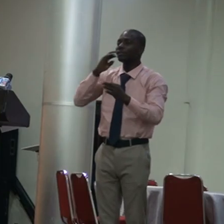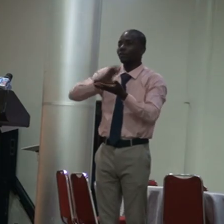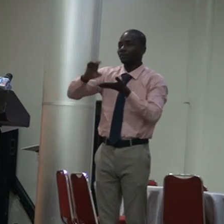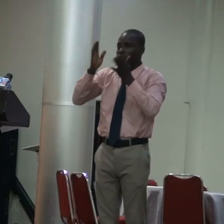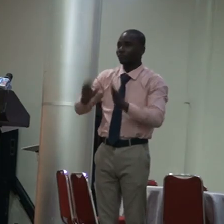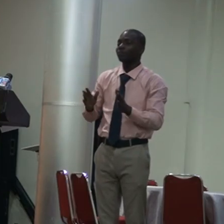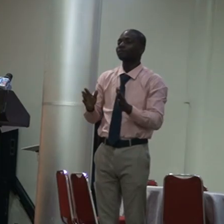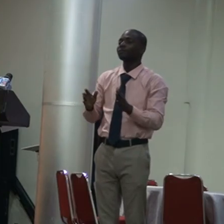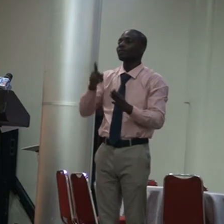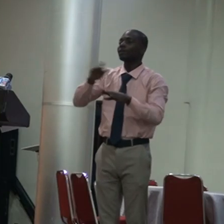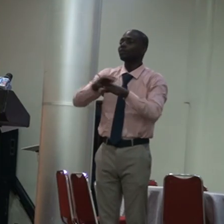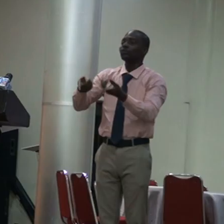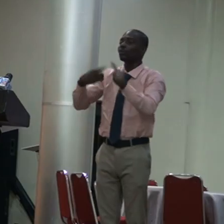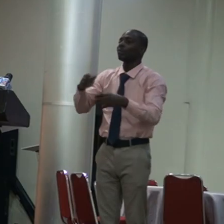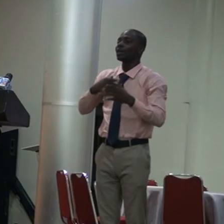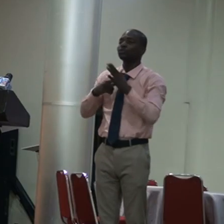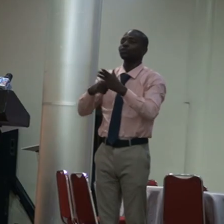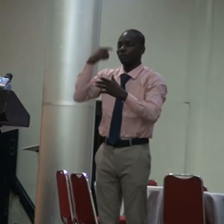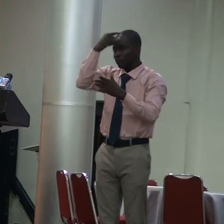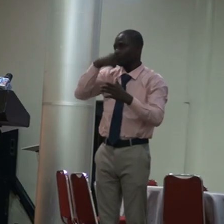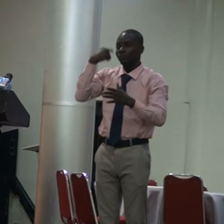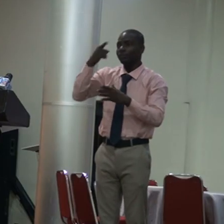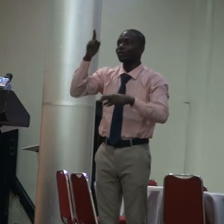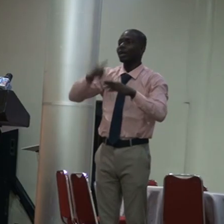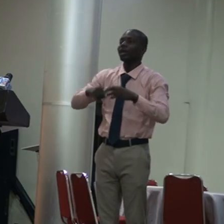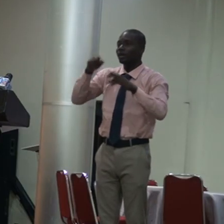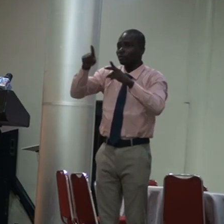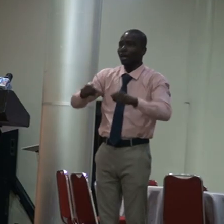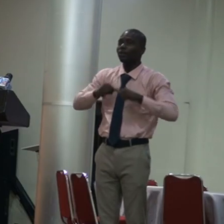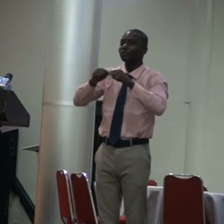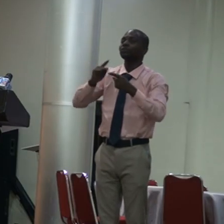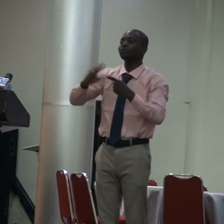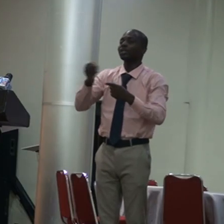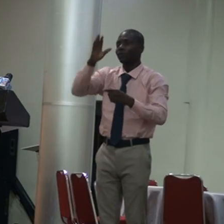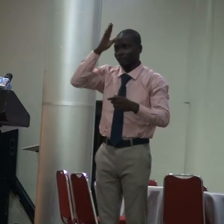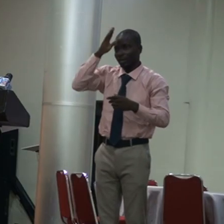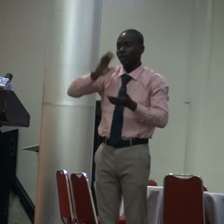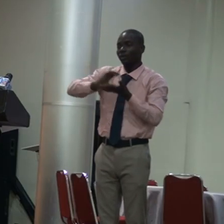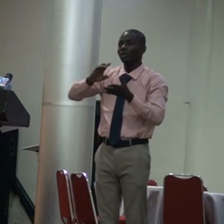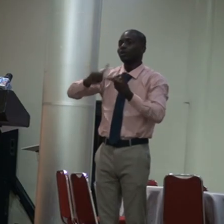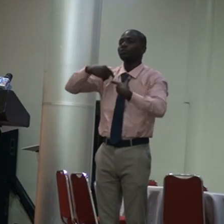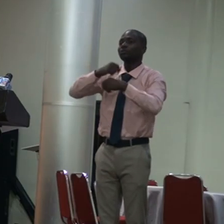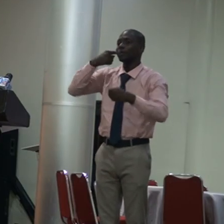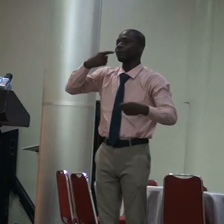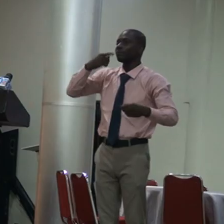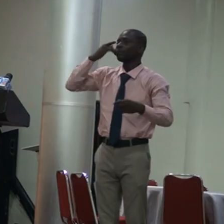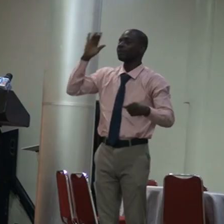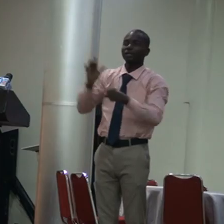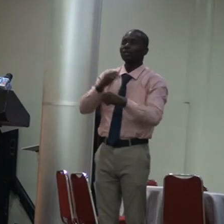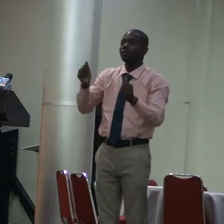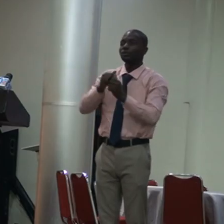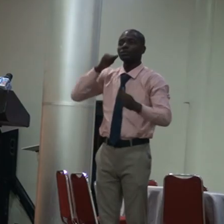contractor, you don't come and show face. You can continue to come and take your father's contract, or to make a pledge to the first